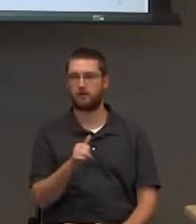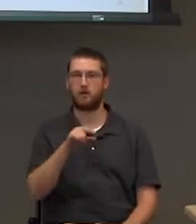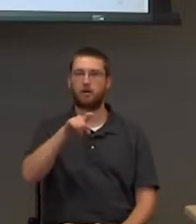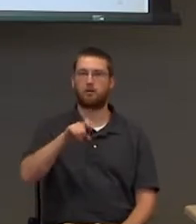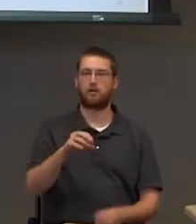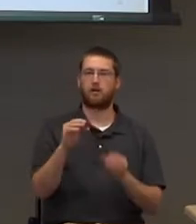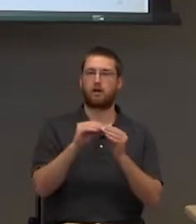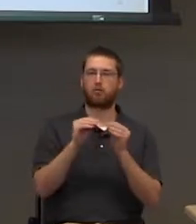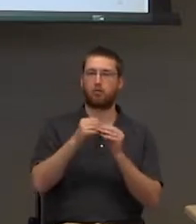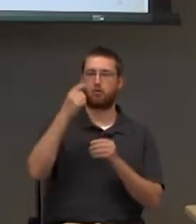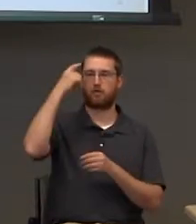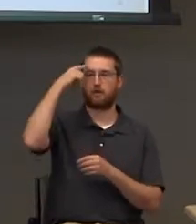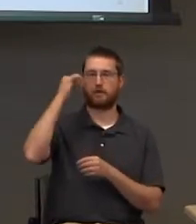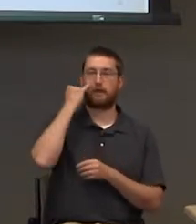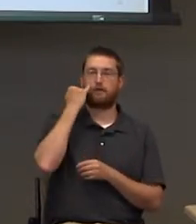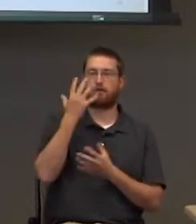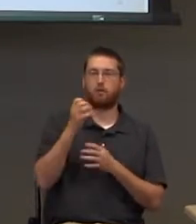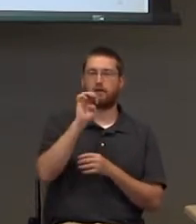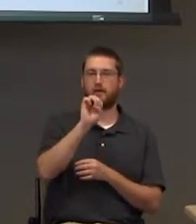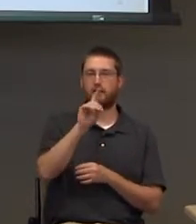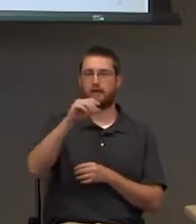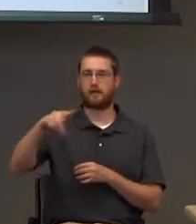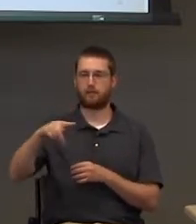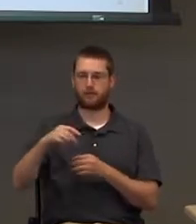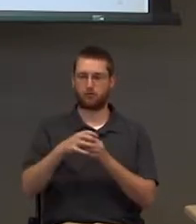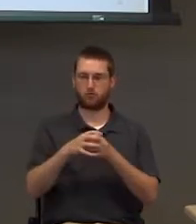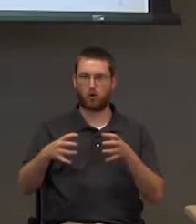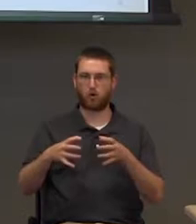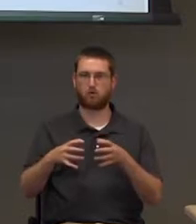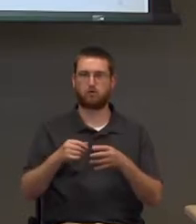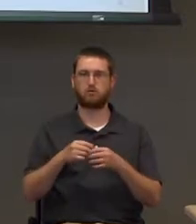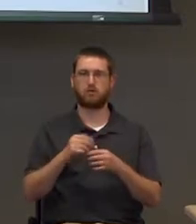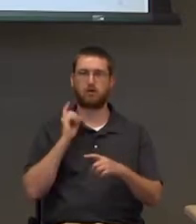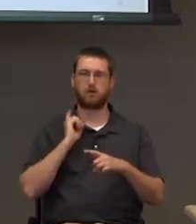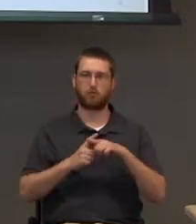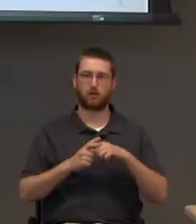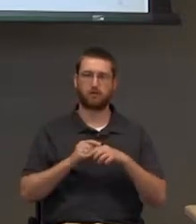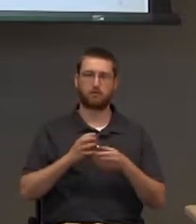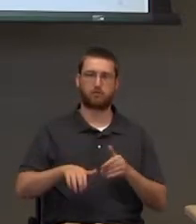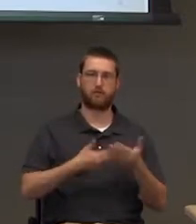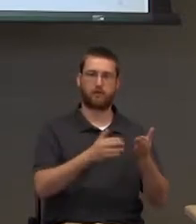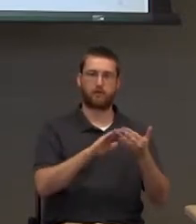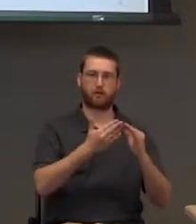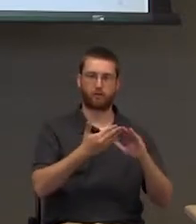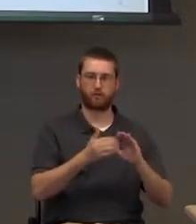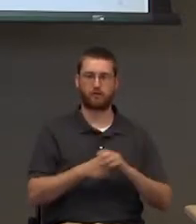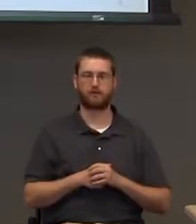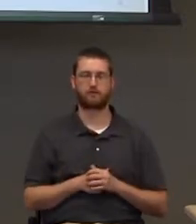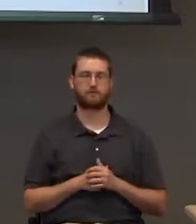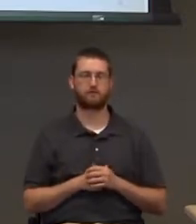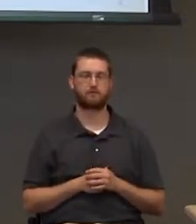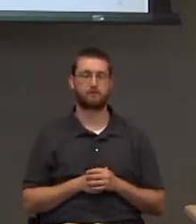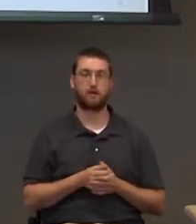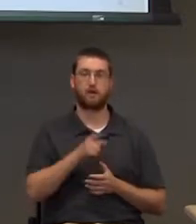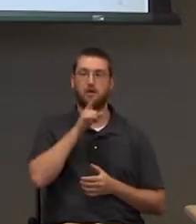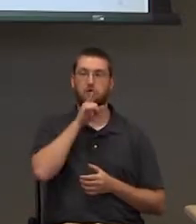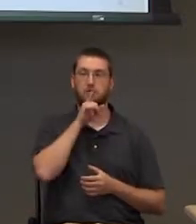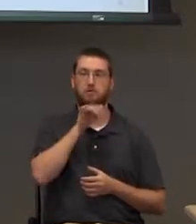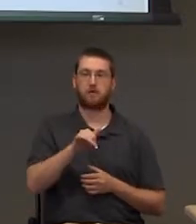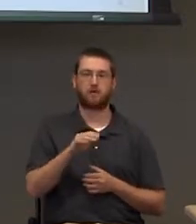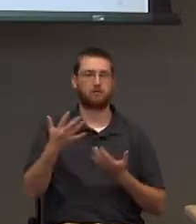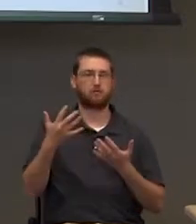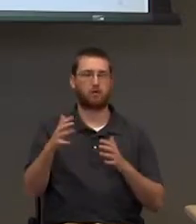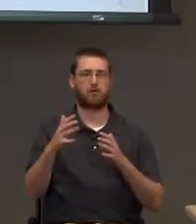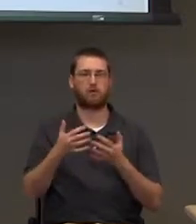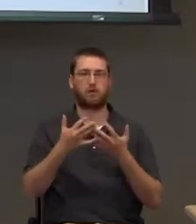economic development to do for our community. So you need to have that other body, and this would be one of those responsibilities. And then, but in reality is, there is